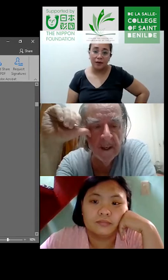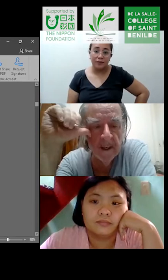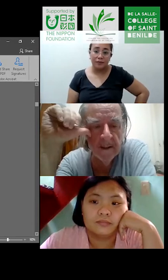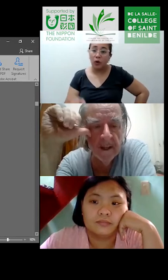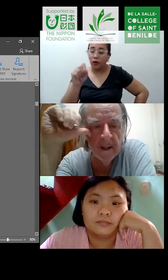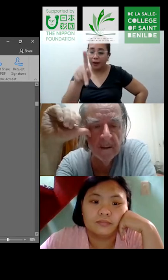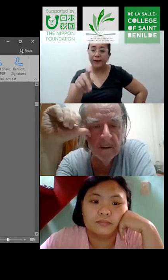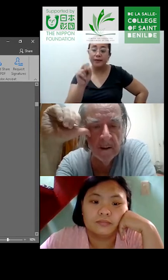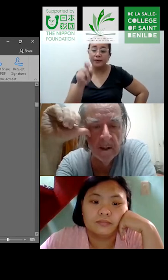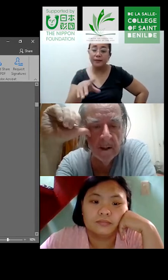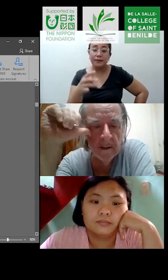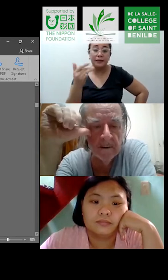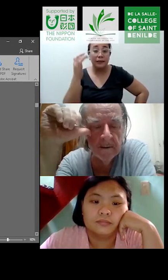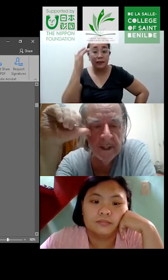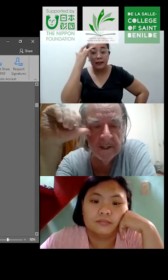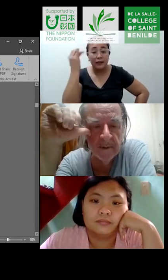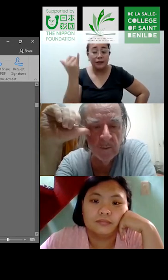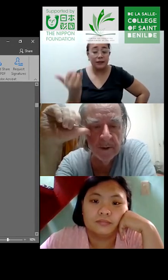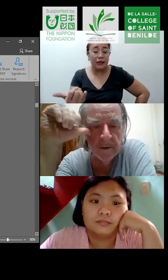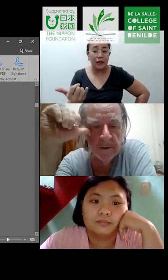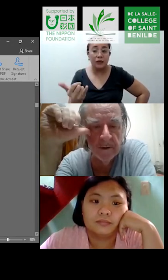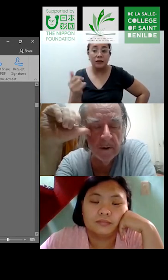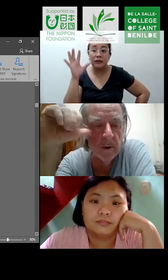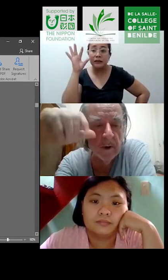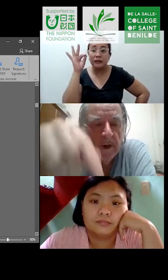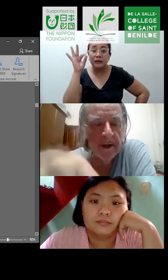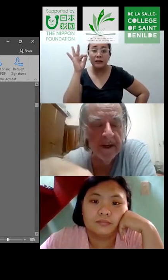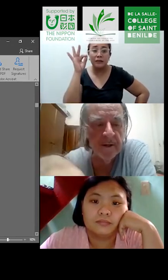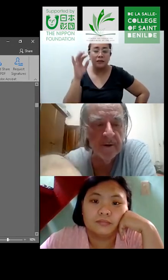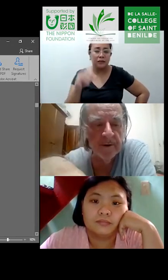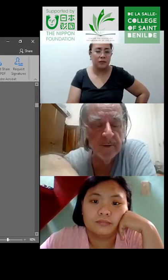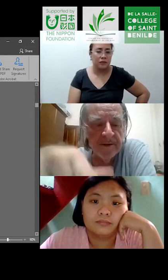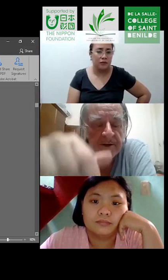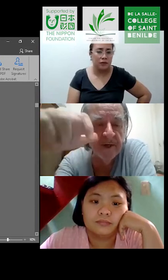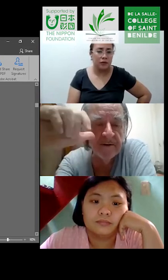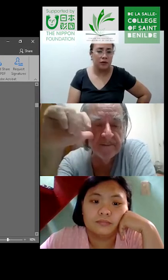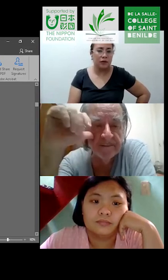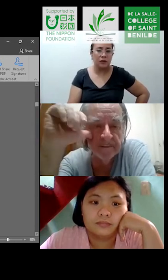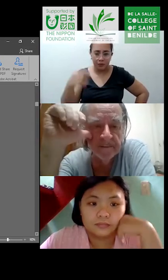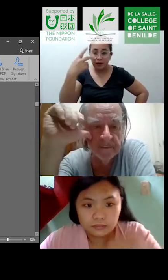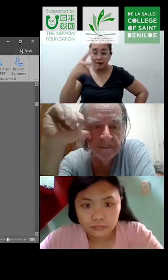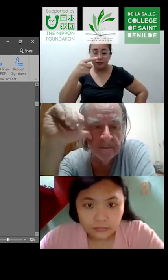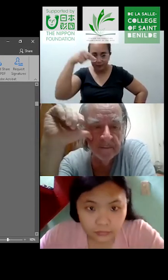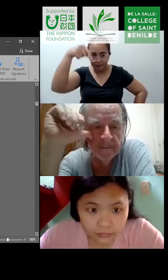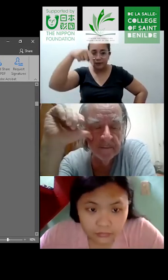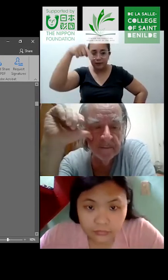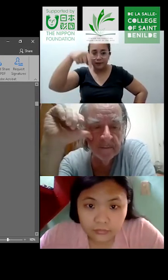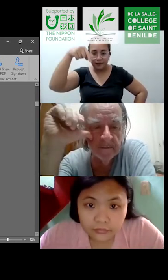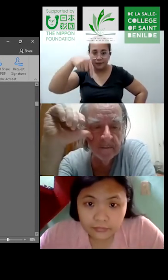Okay, now Jasmine, what you? Oh, okay, let's go through the rest of these.